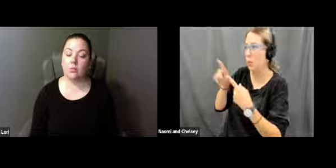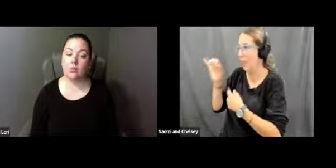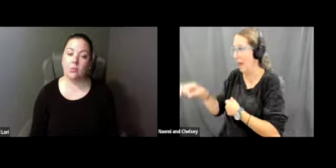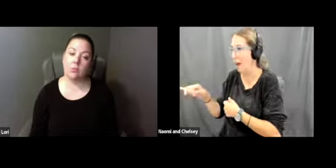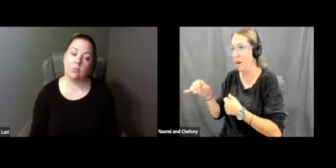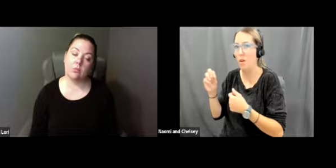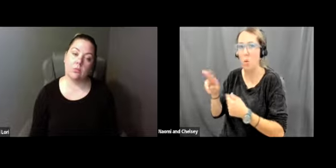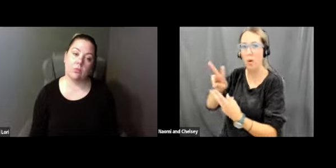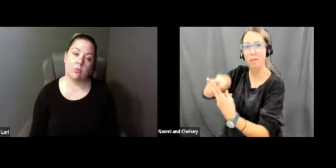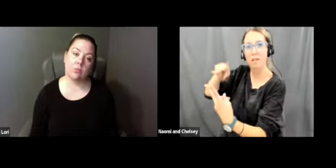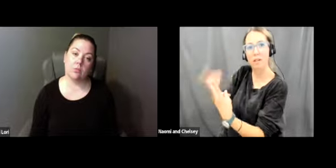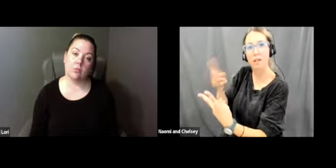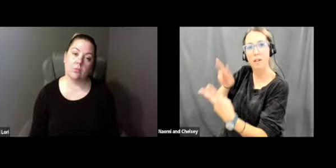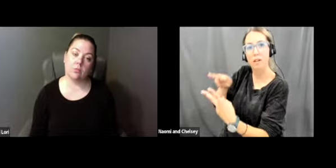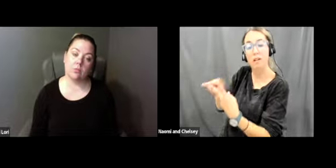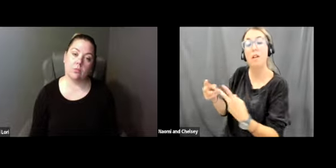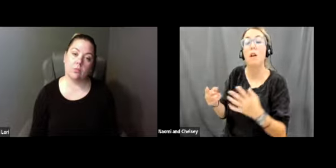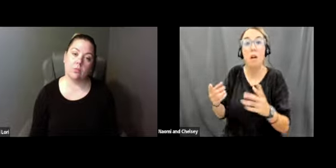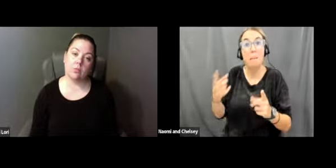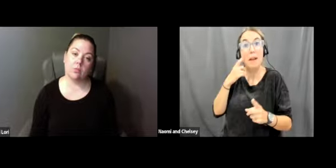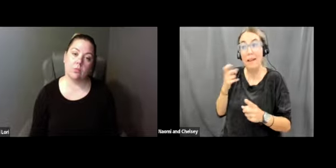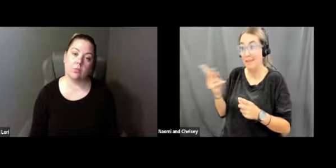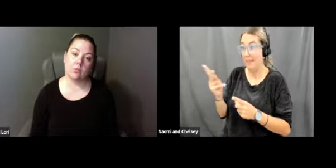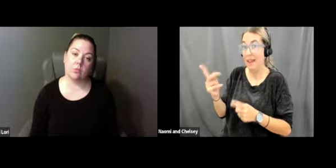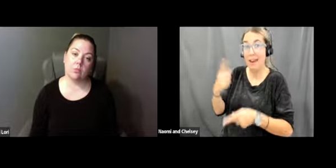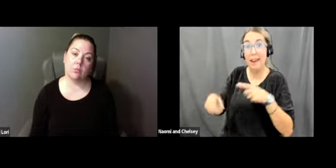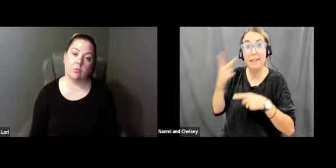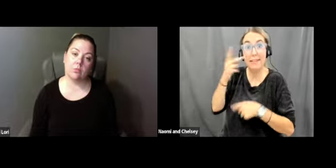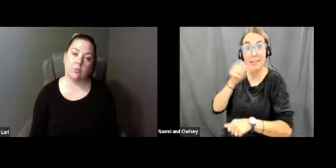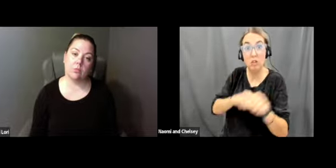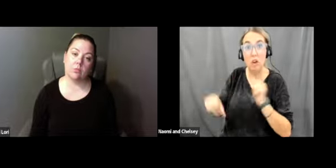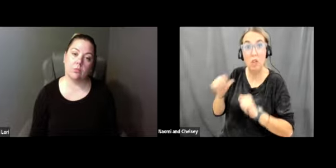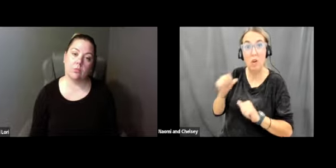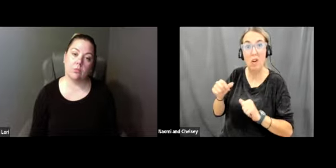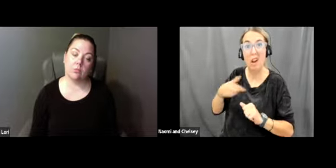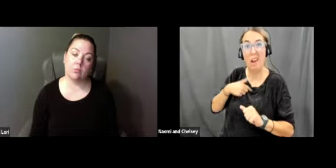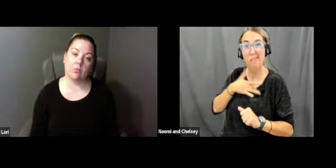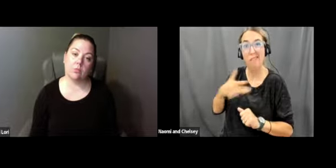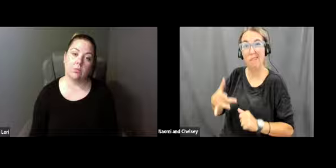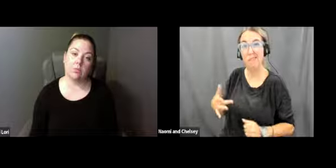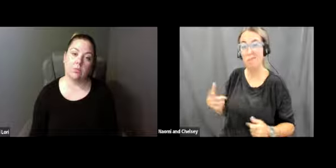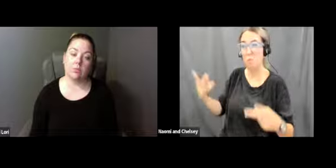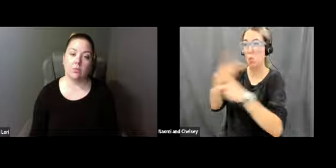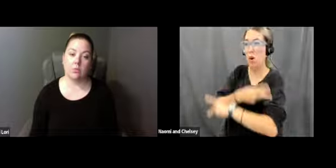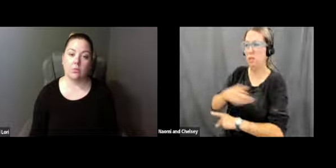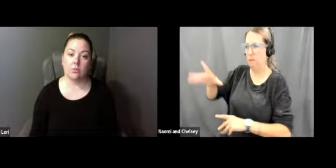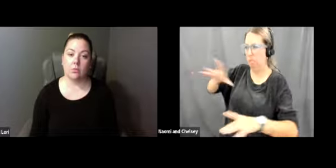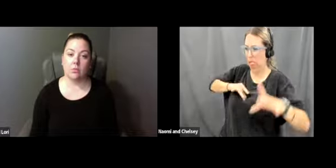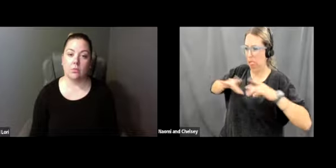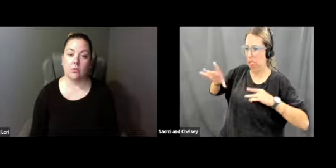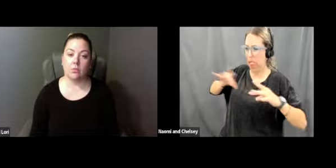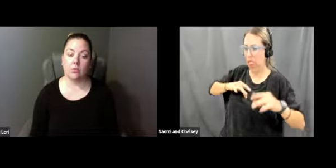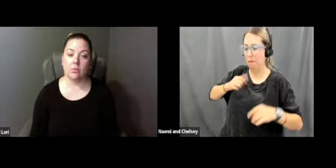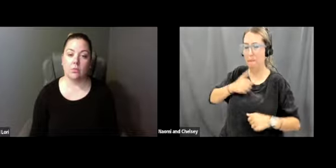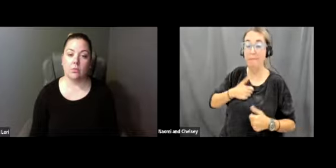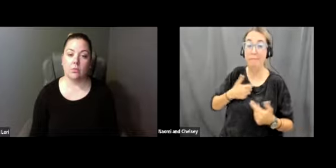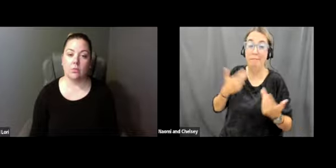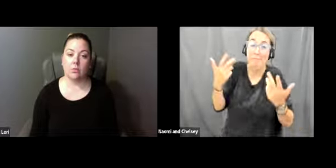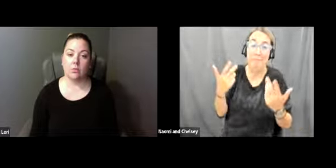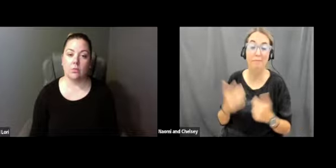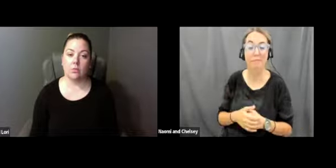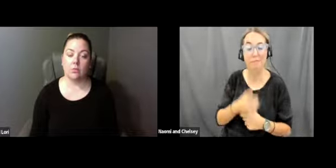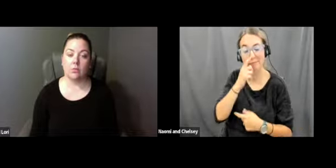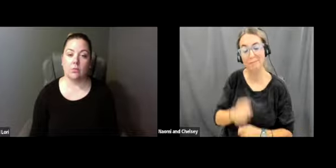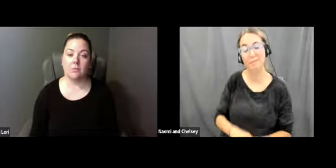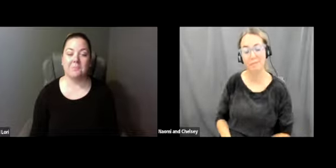kind of internalize a little more. Sadie here. Can you tell us a little bit about how you work with folks? I know, Lori, you